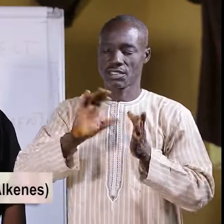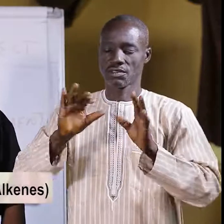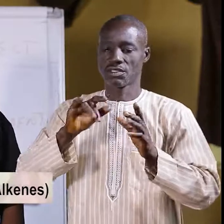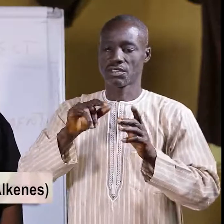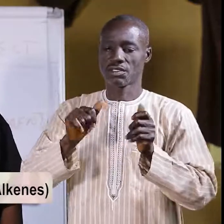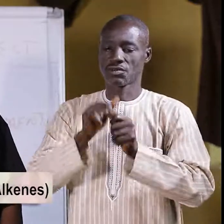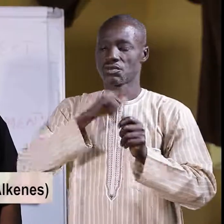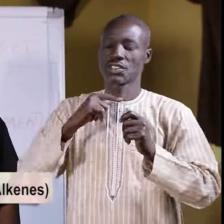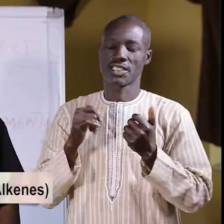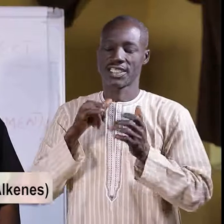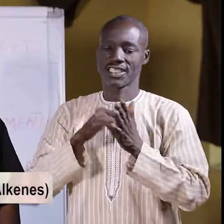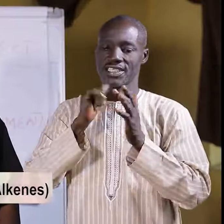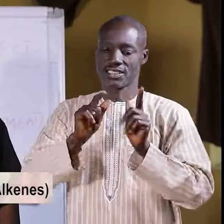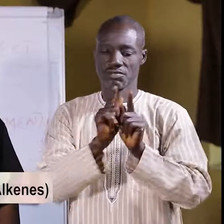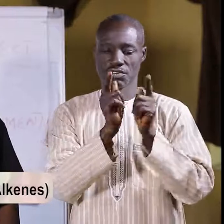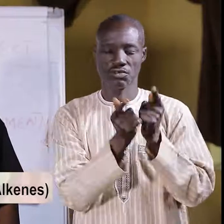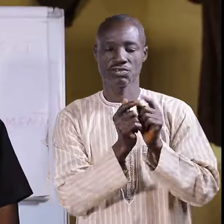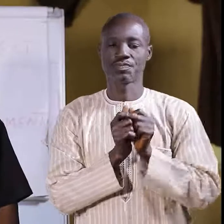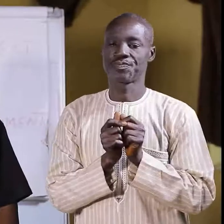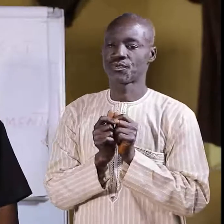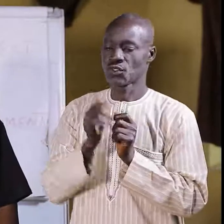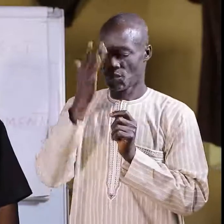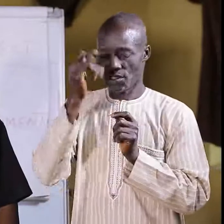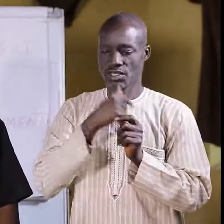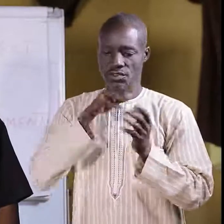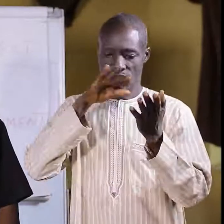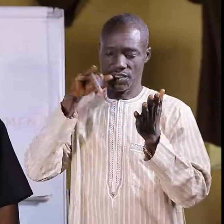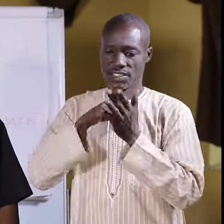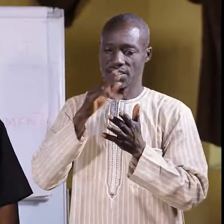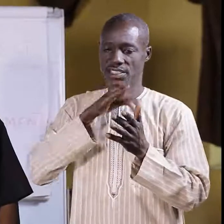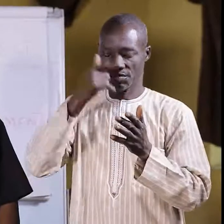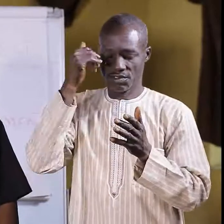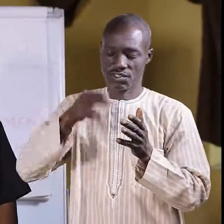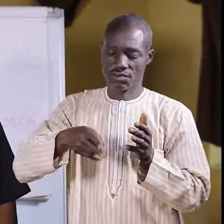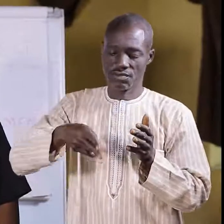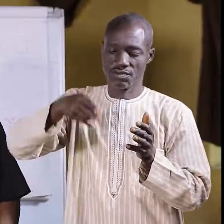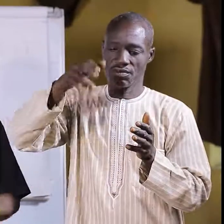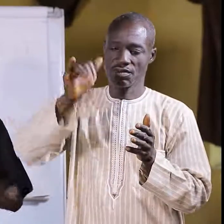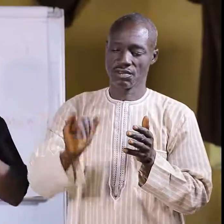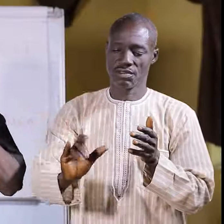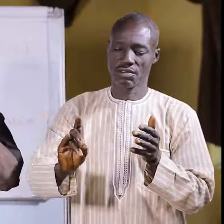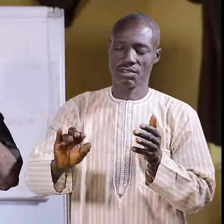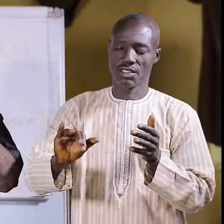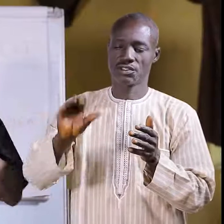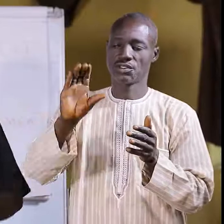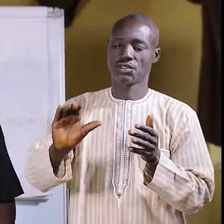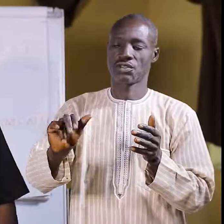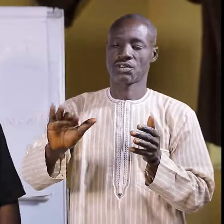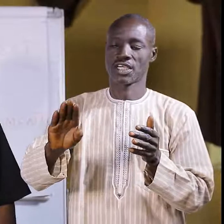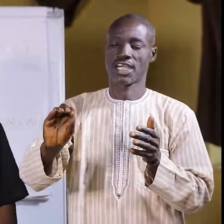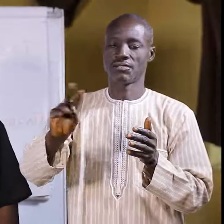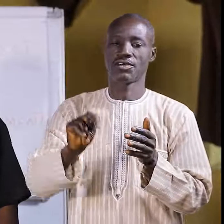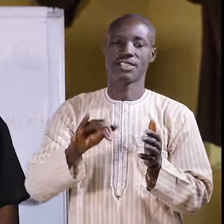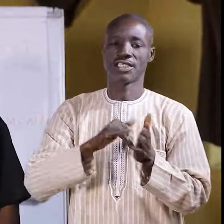categorized. We said the basis of the study of this organic chemistry is hydrocarbon. And we said this hydrocarbon can be